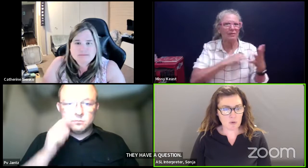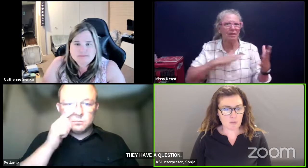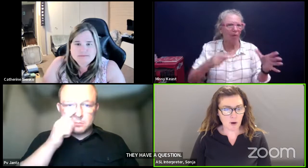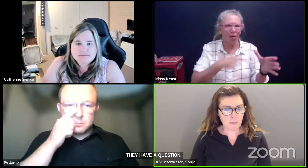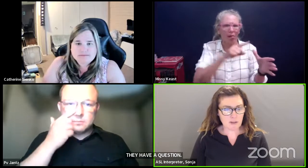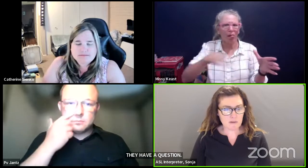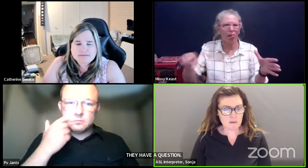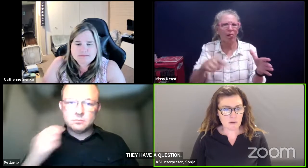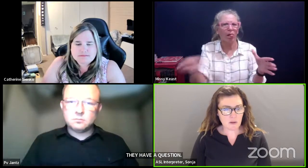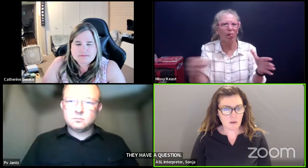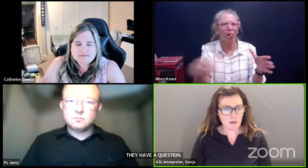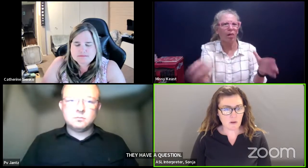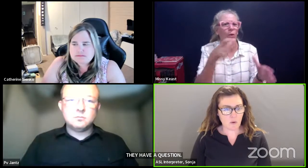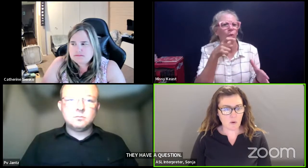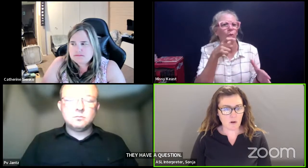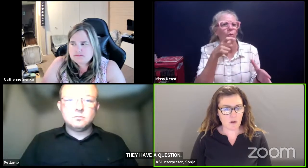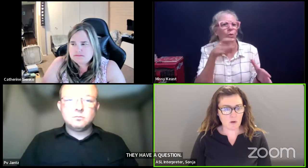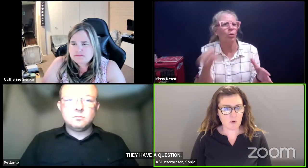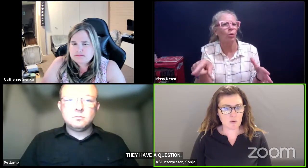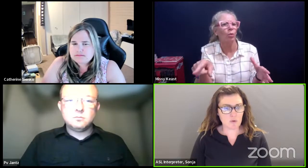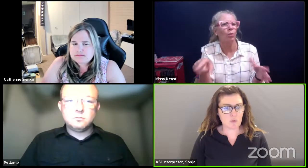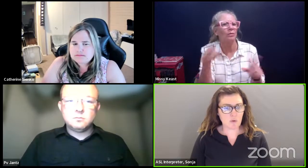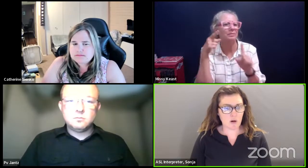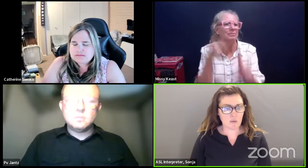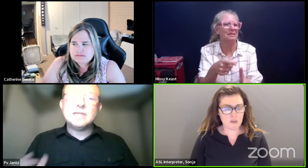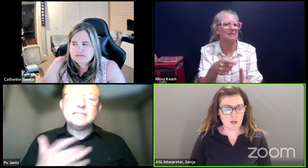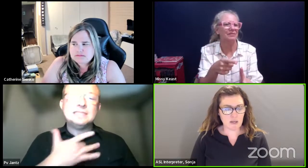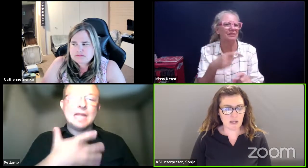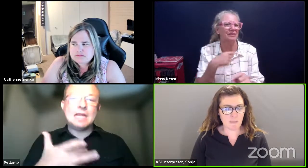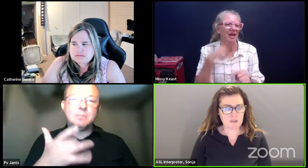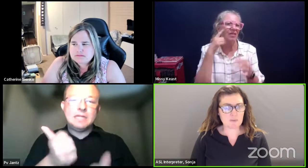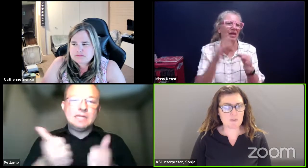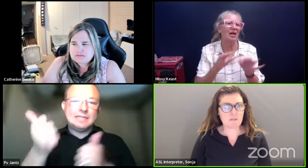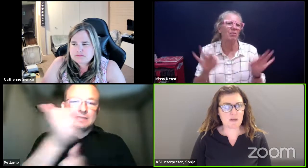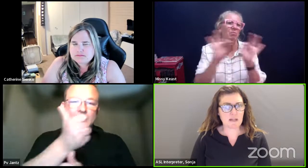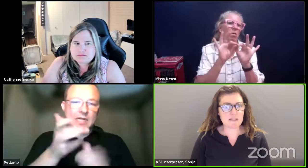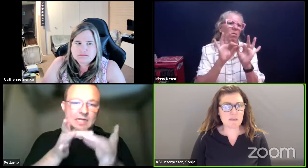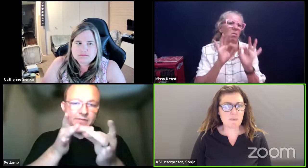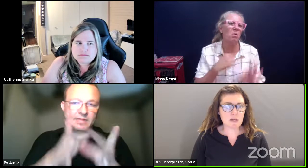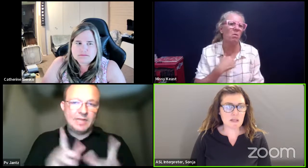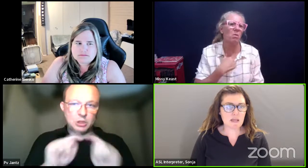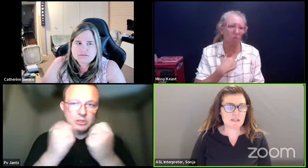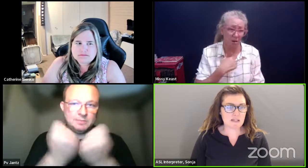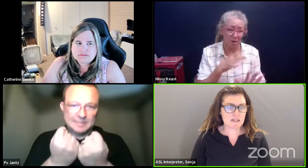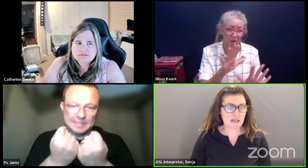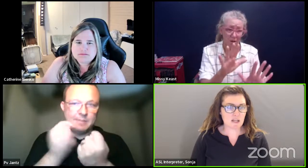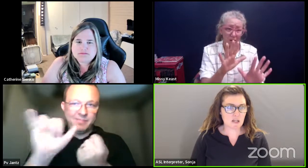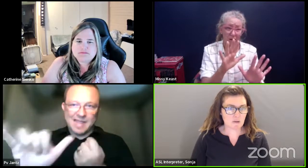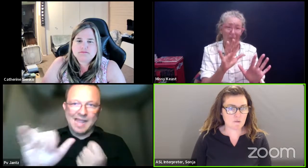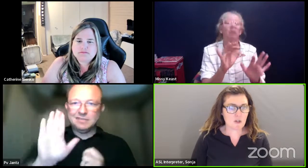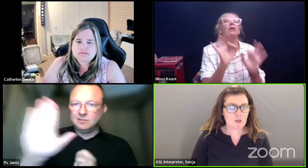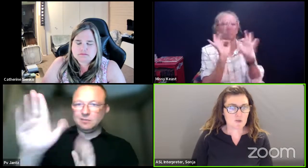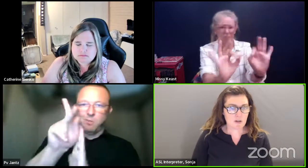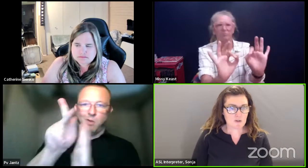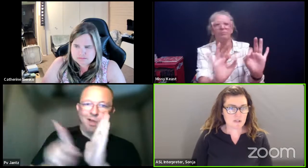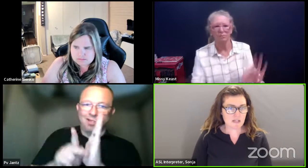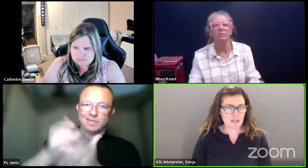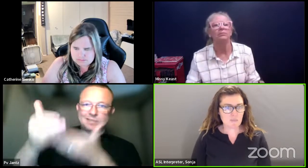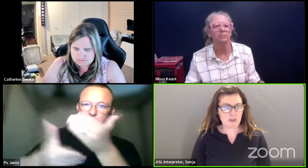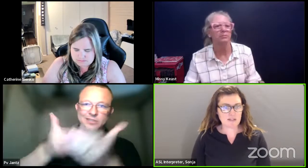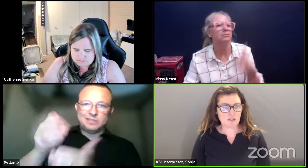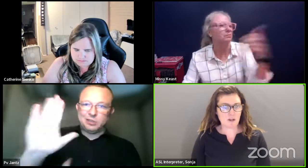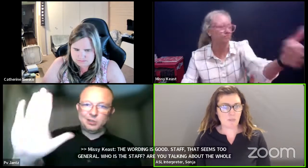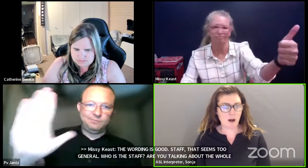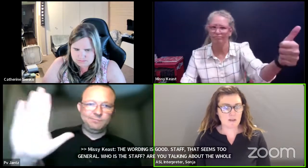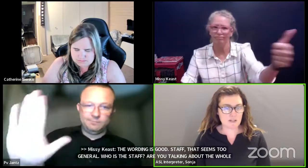about the whole department? Or who are we talking about specifically? Typically, it's the executive director's